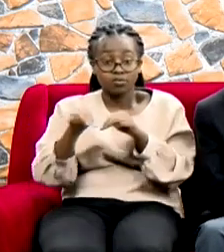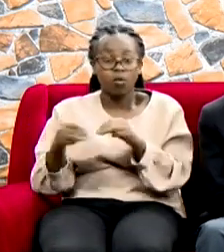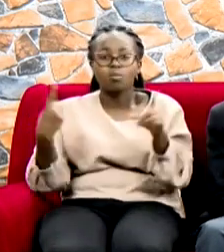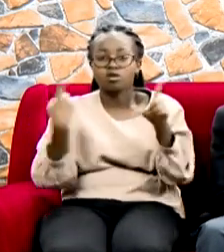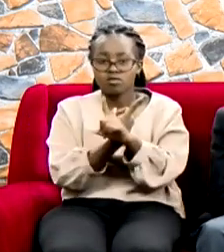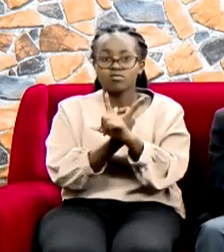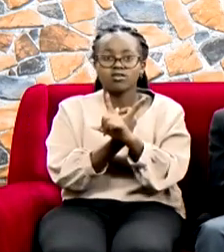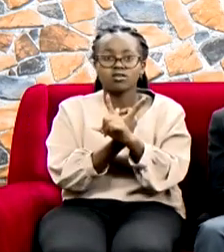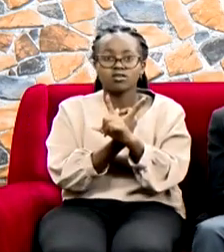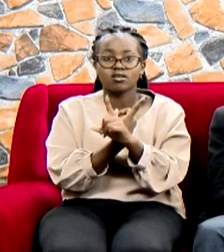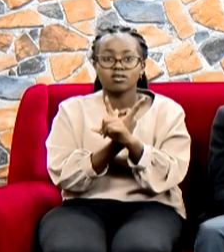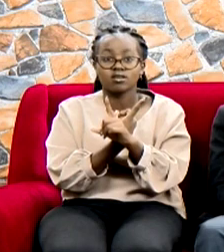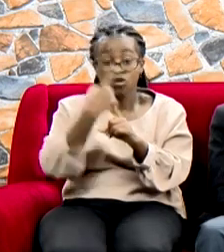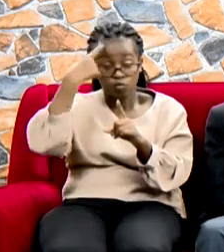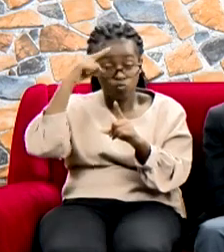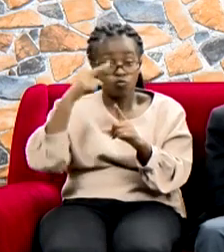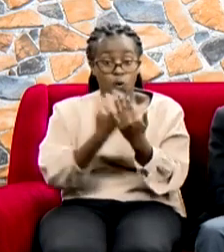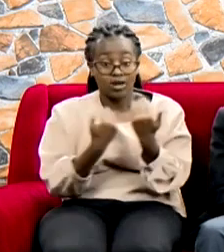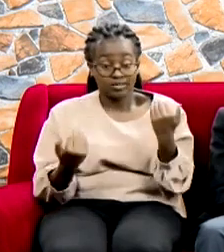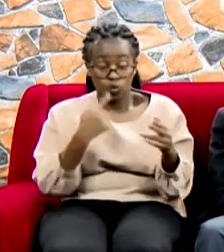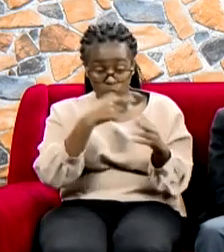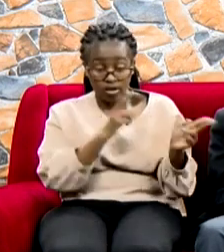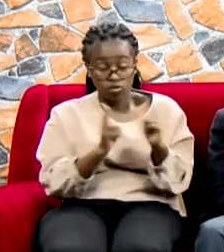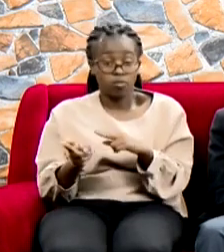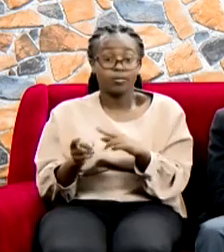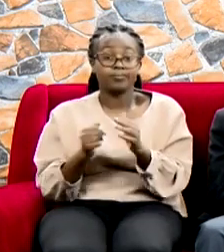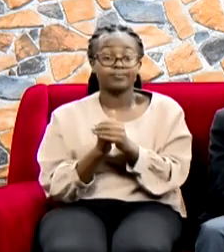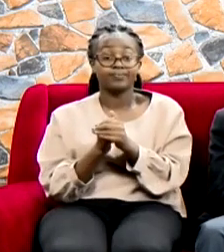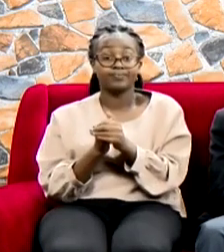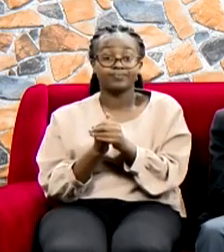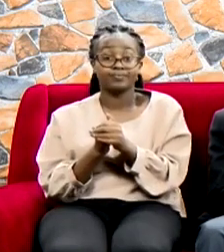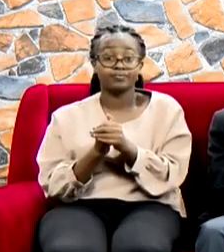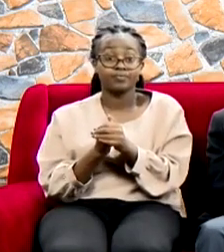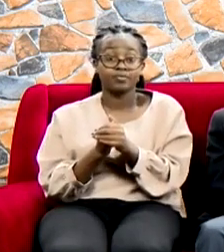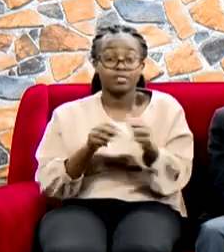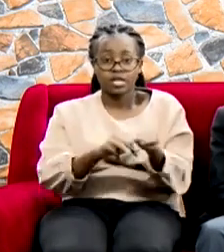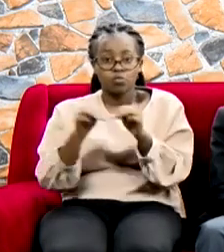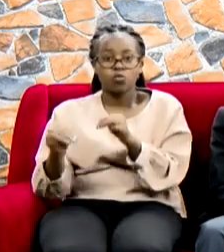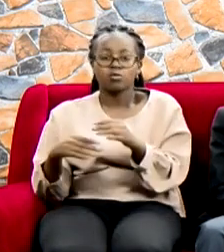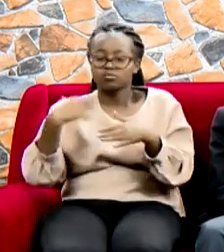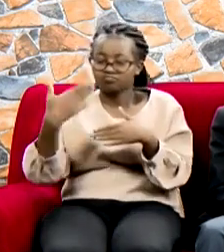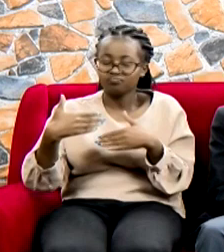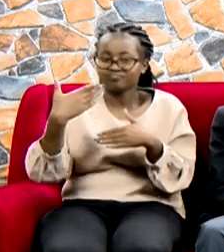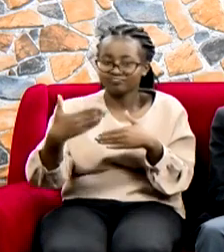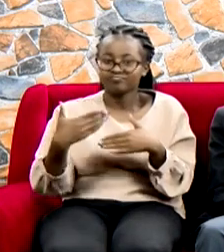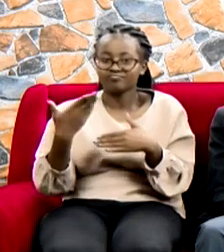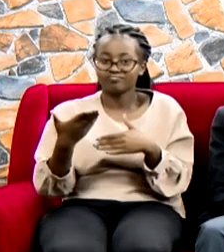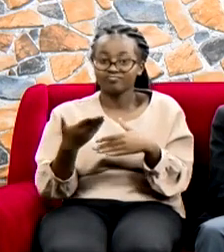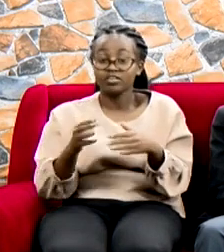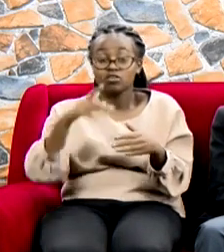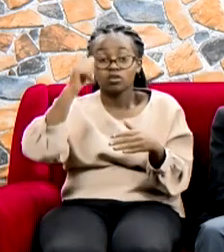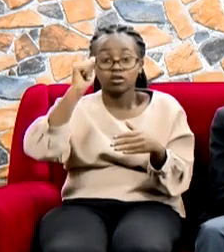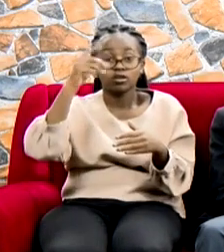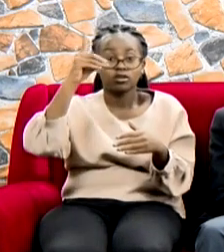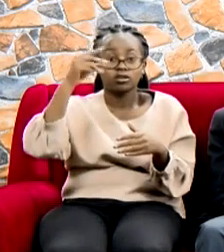different. Okay. You know, for a typical child, the fetal movement is regular. All right, okay. For